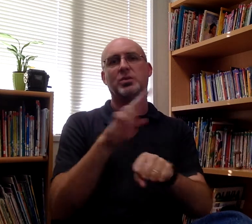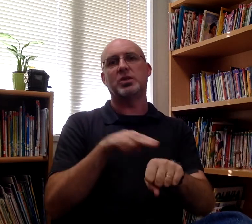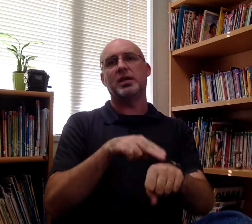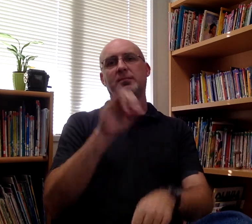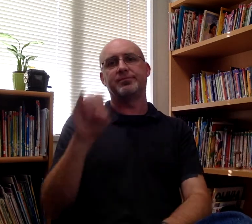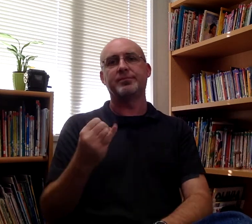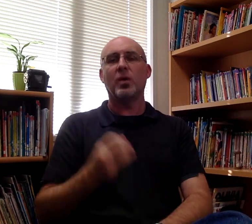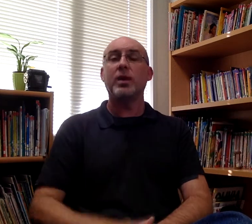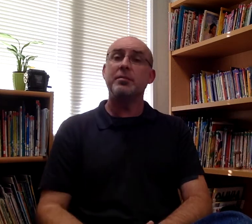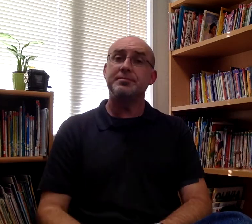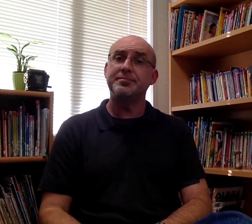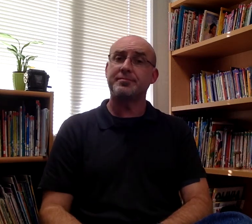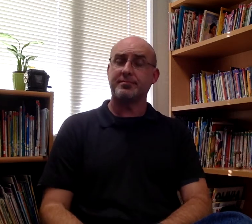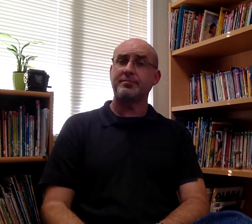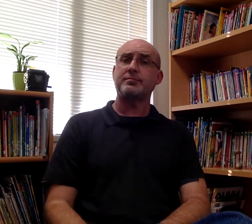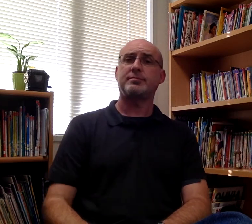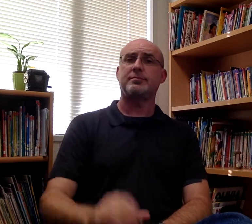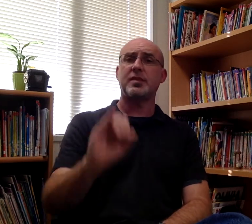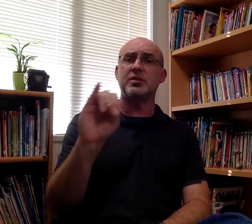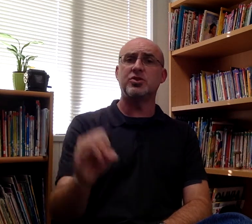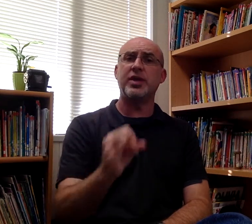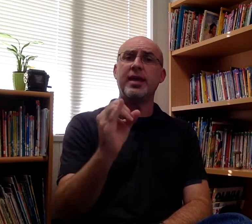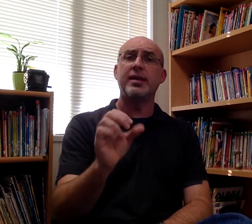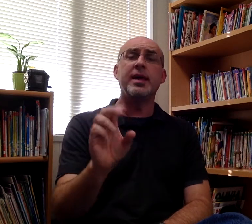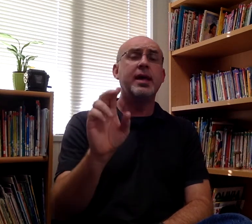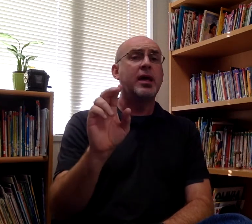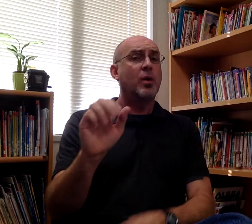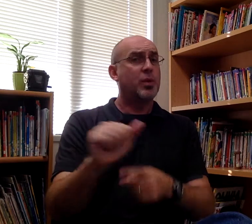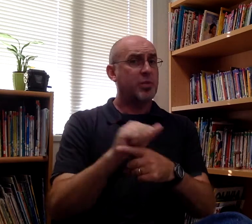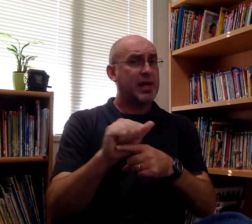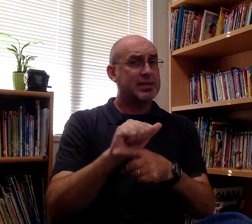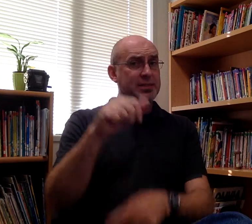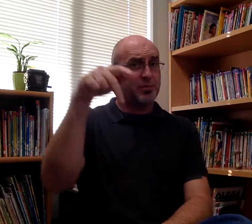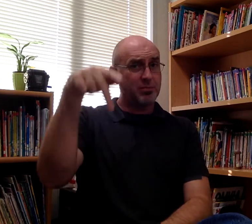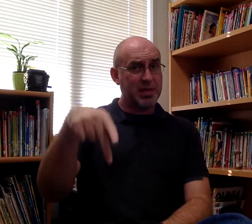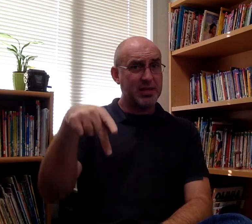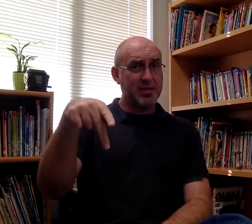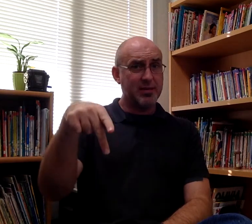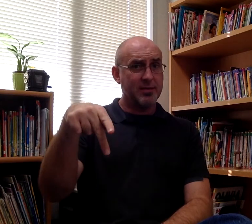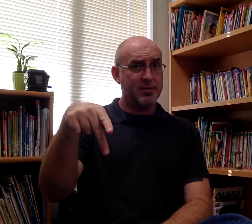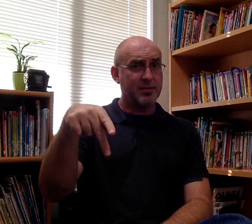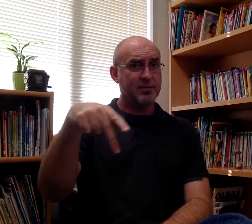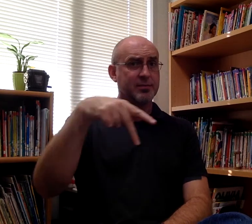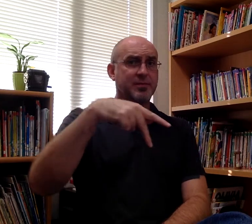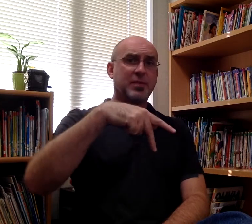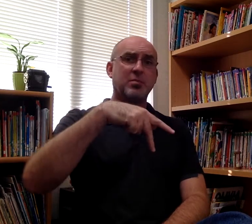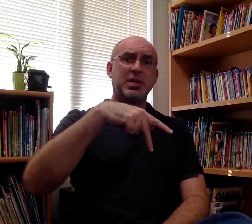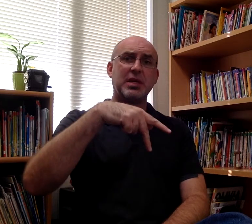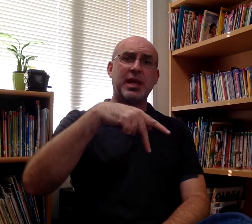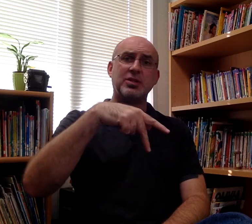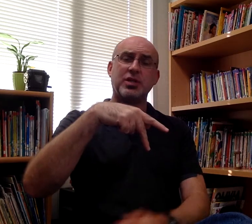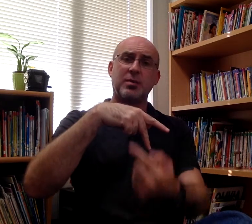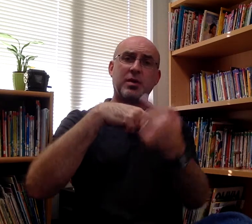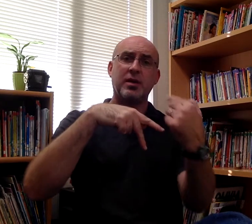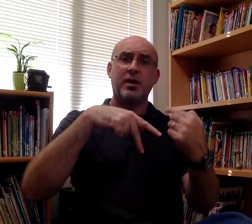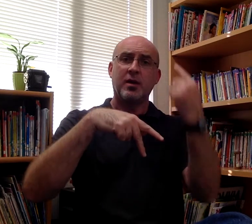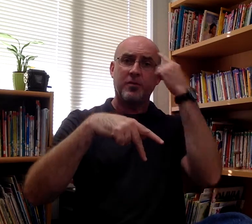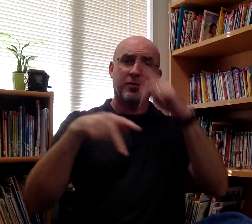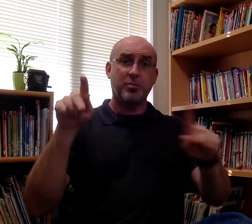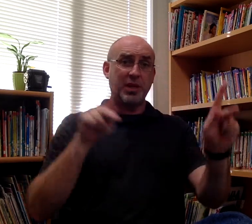J. Okay? J. We practiced for P, the P hand shape for